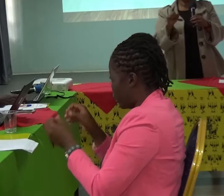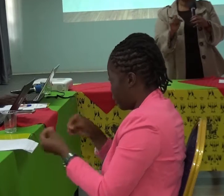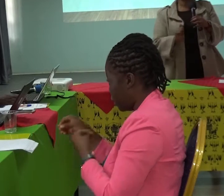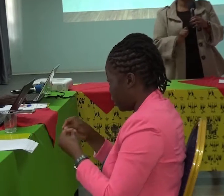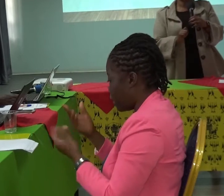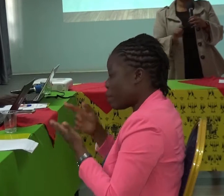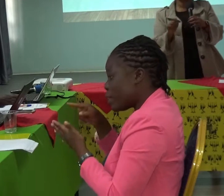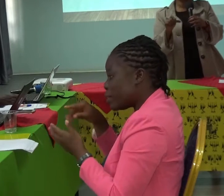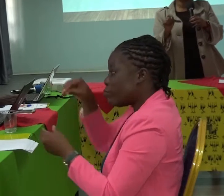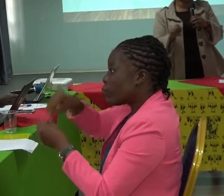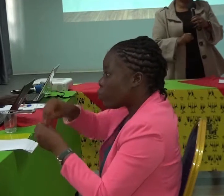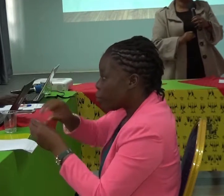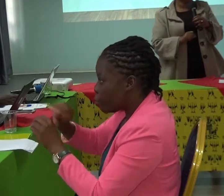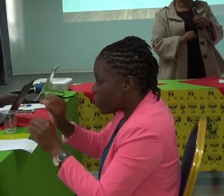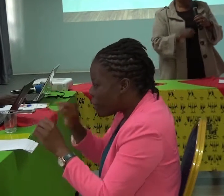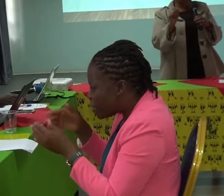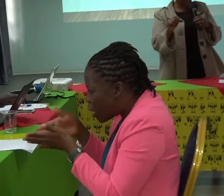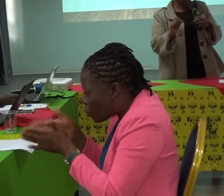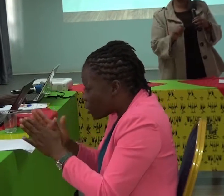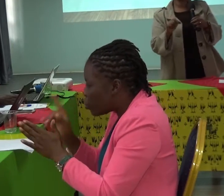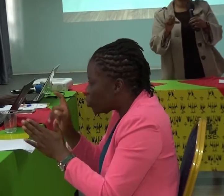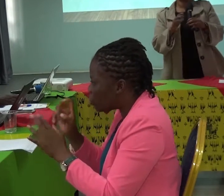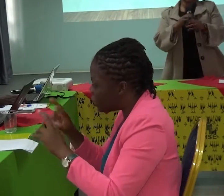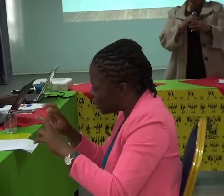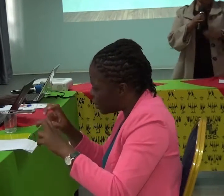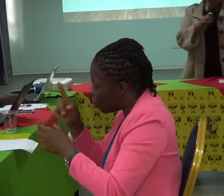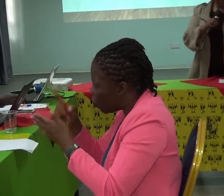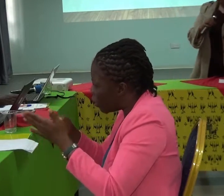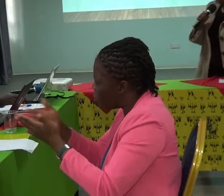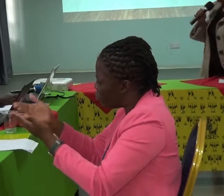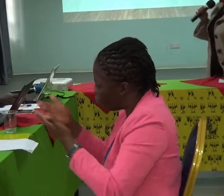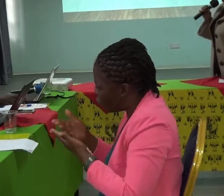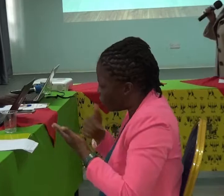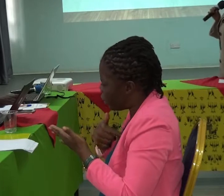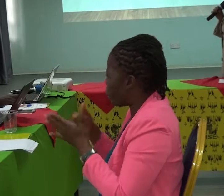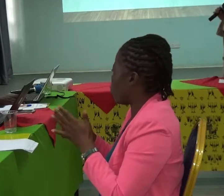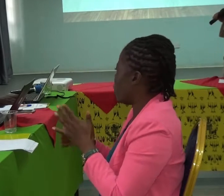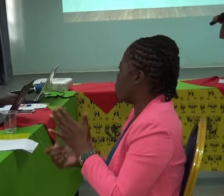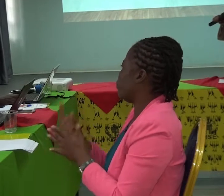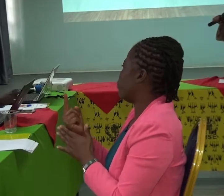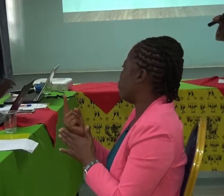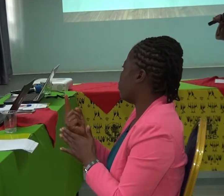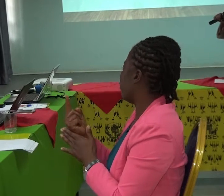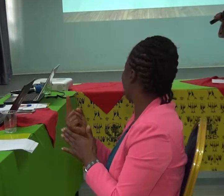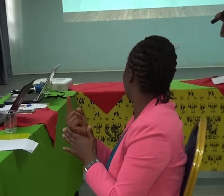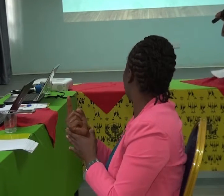Maybe that is a trend we need to look into and ask ourselves, what courses are we training in? Am I in the last?